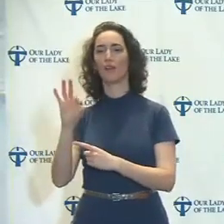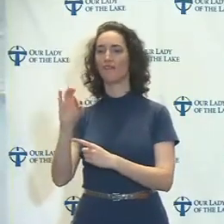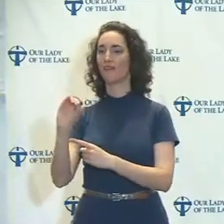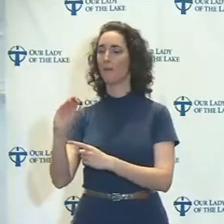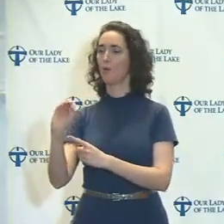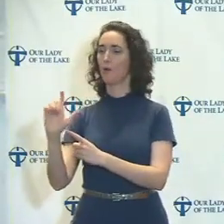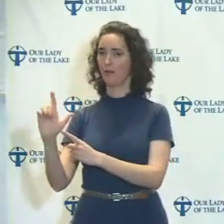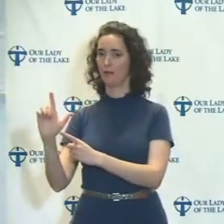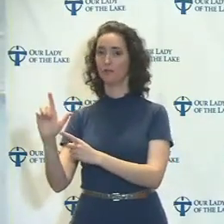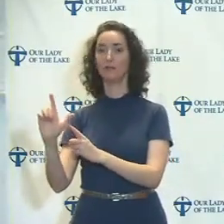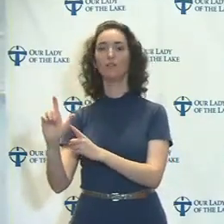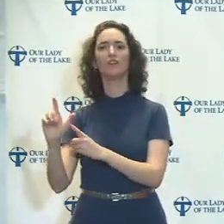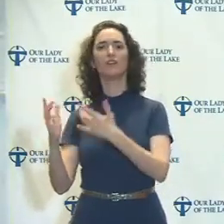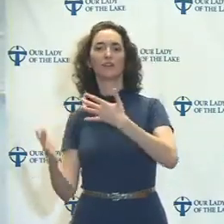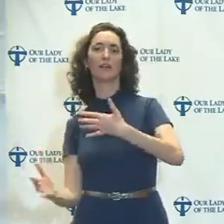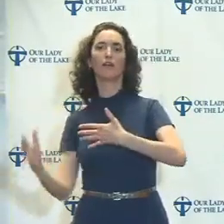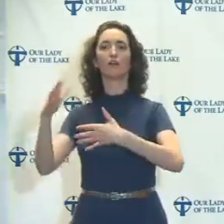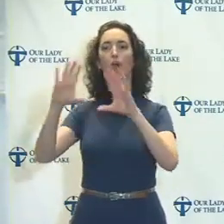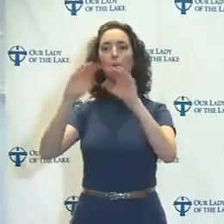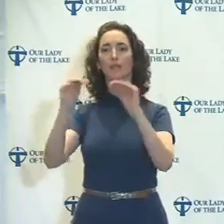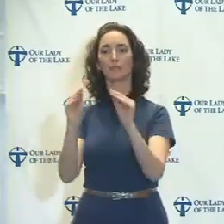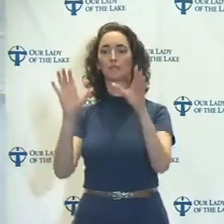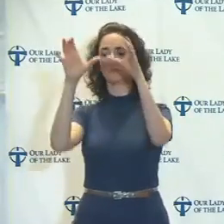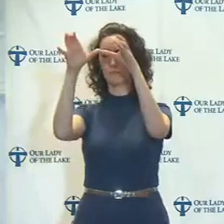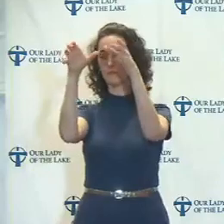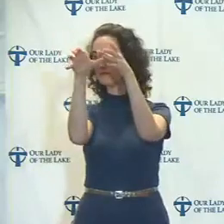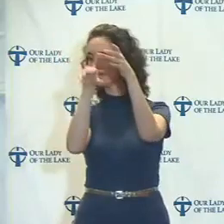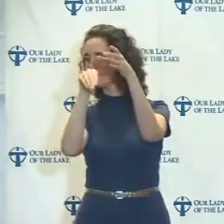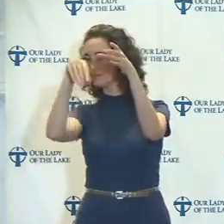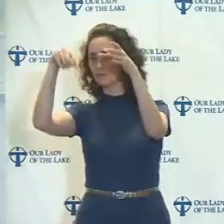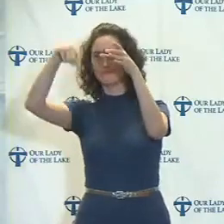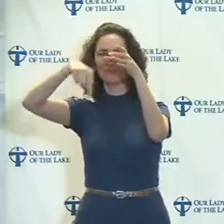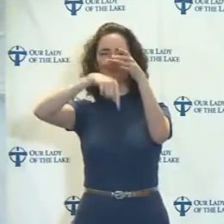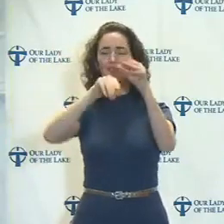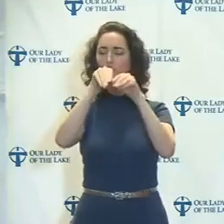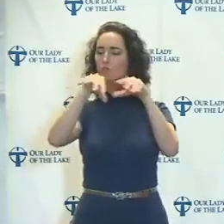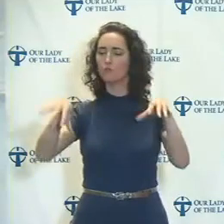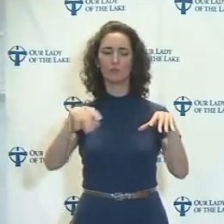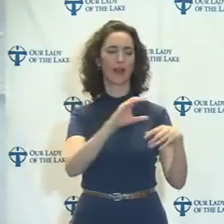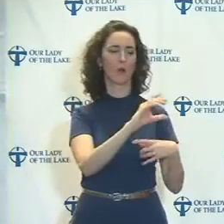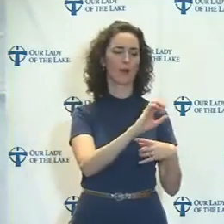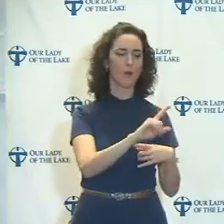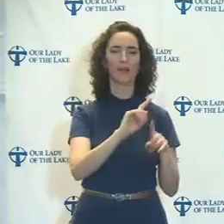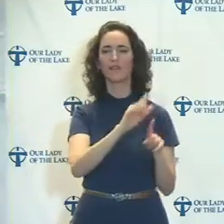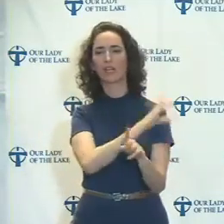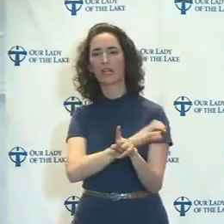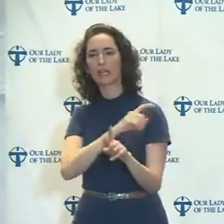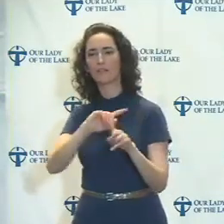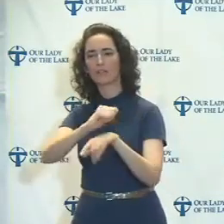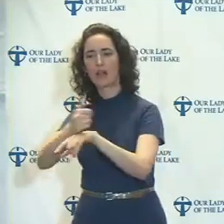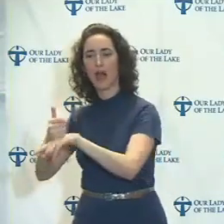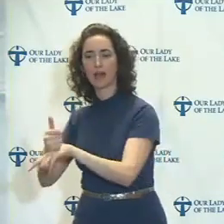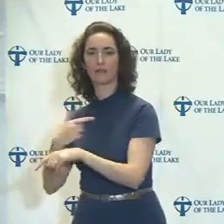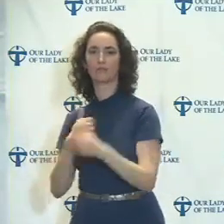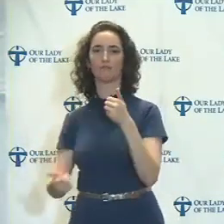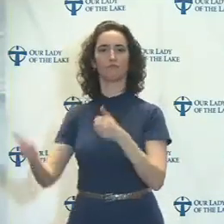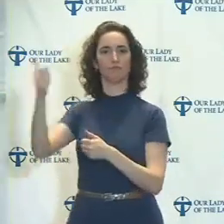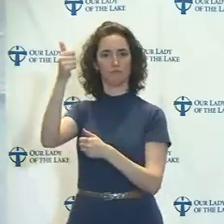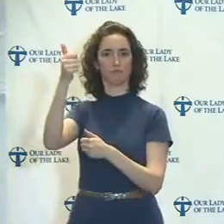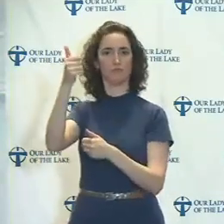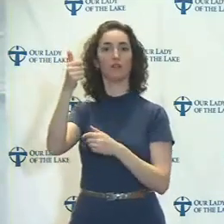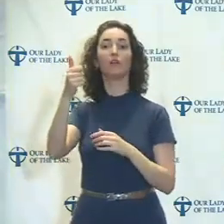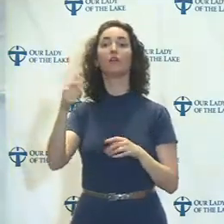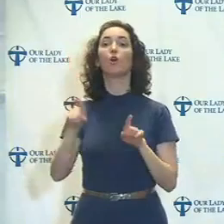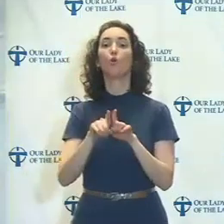the parent company that includes Our Lady of the Lake and all of its clinics and all of its sites. We also have other institutions.